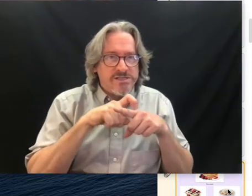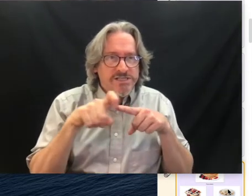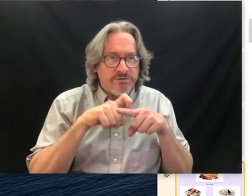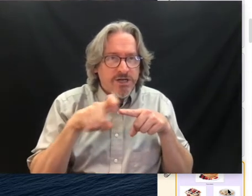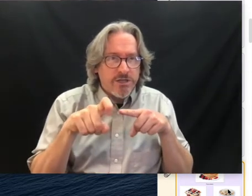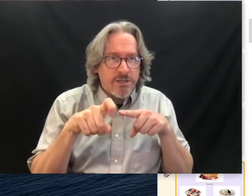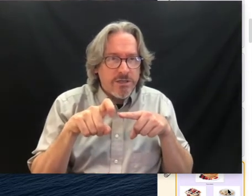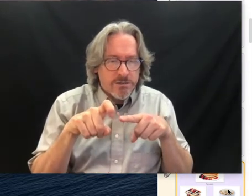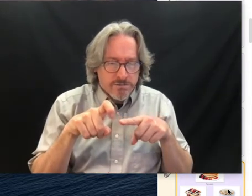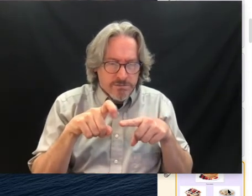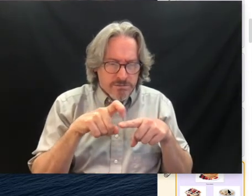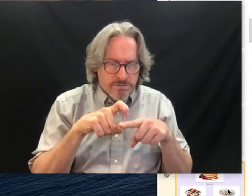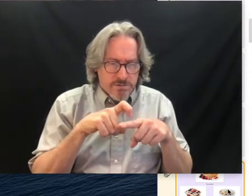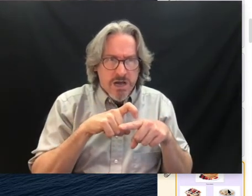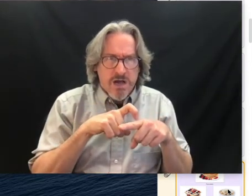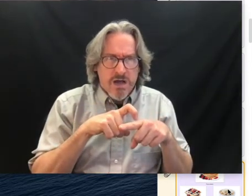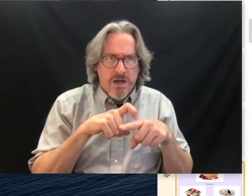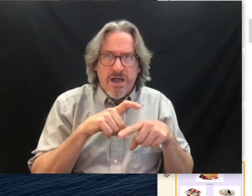ones. Cereal.